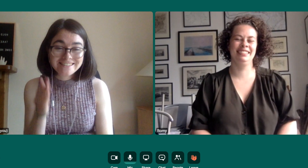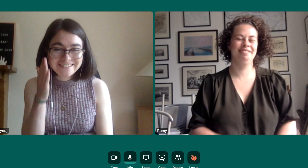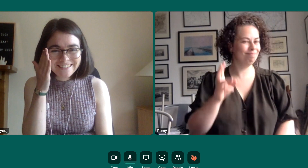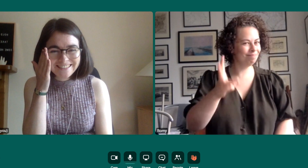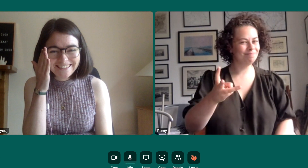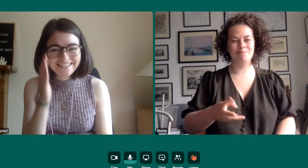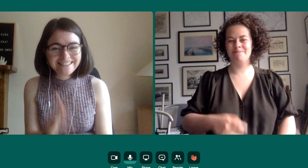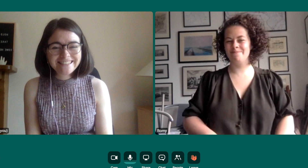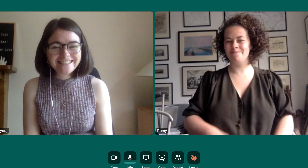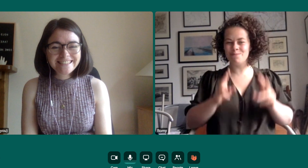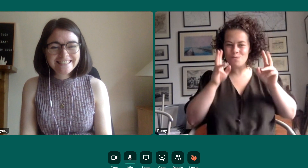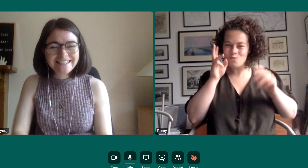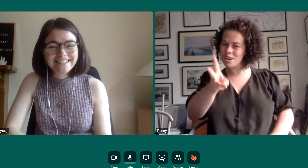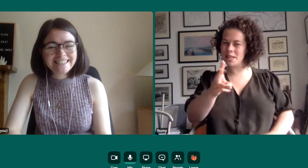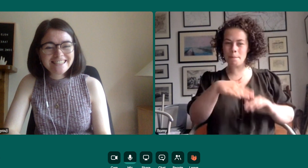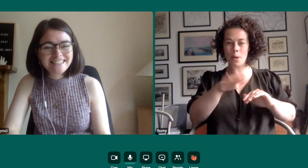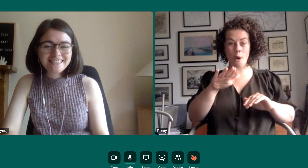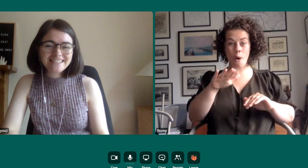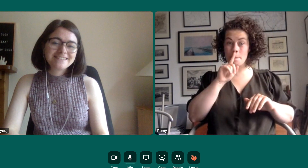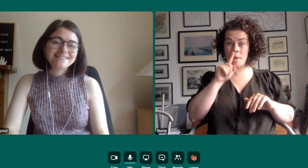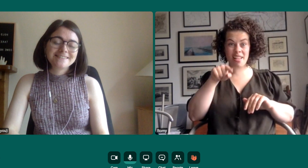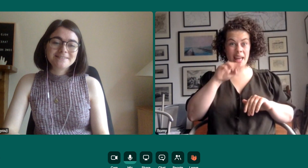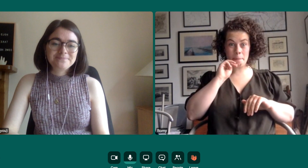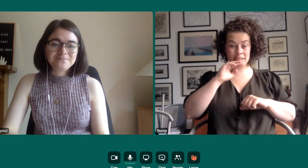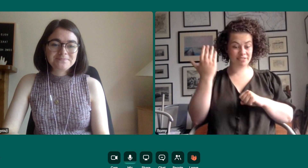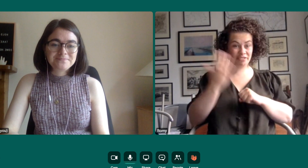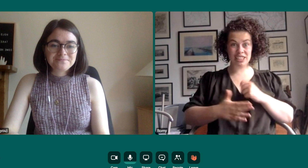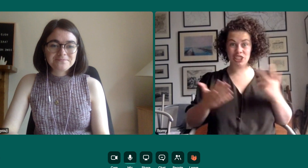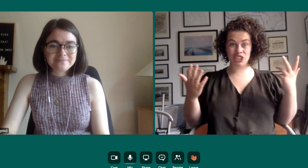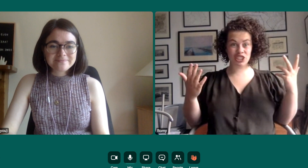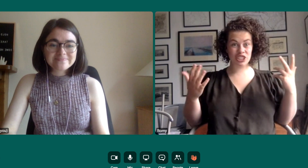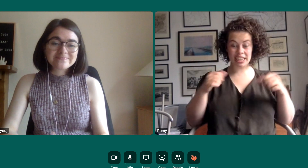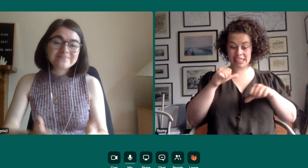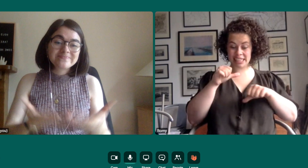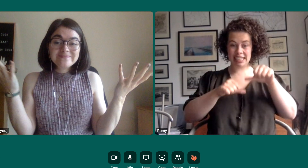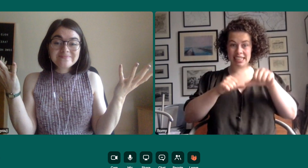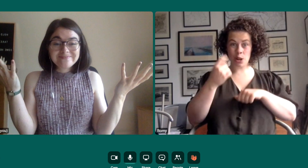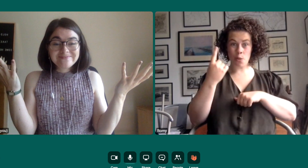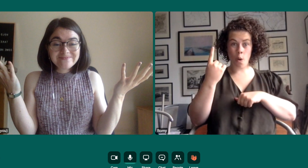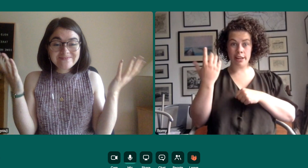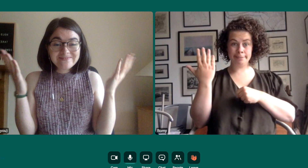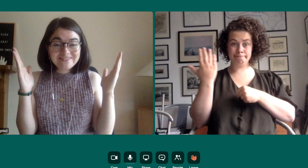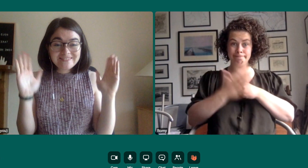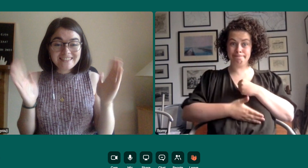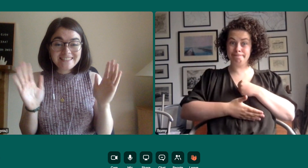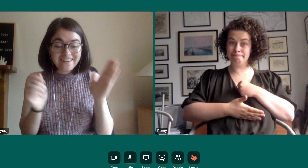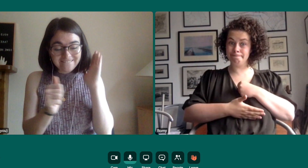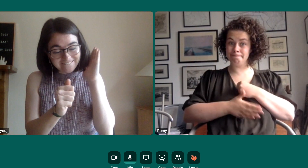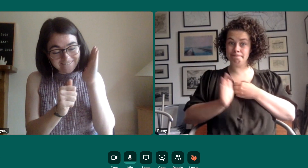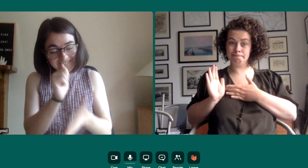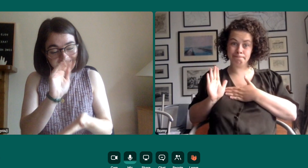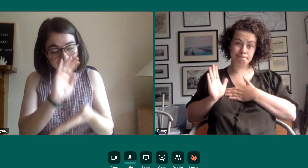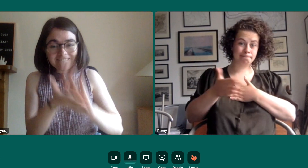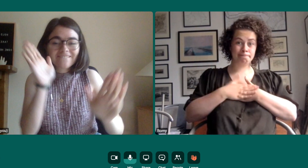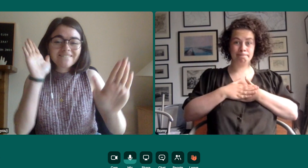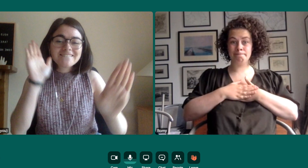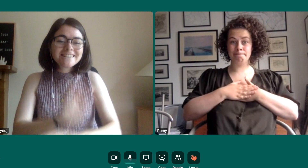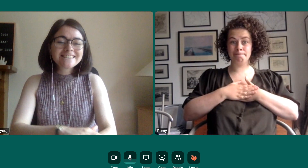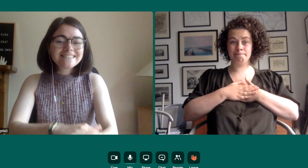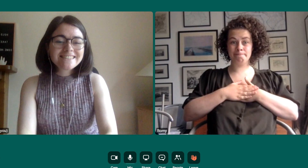And that's it. Season 1 That's it. done. All done and dusted. There we